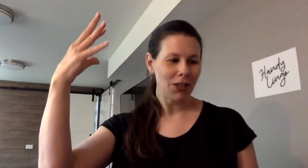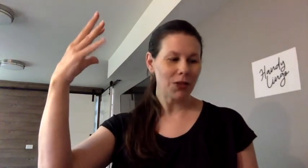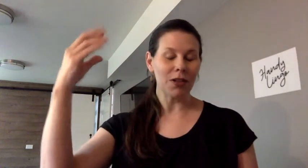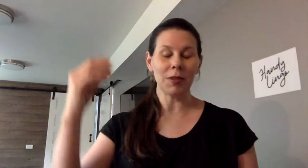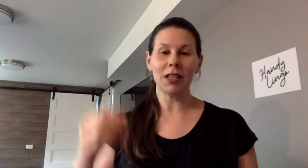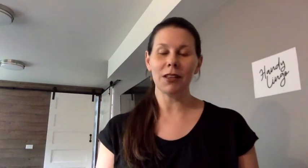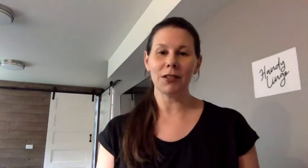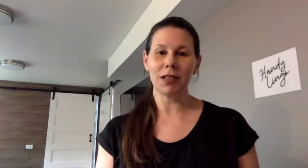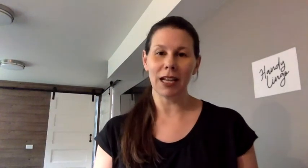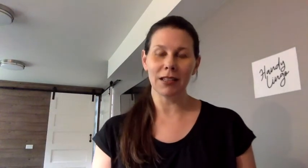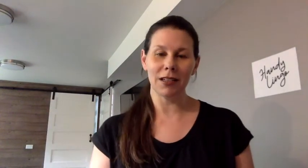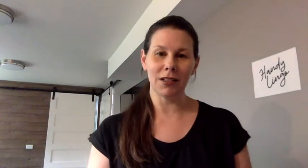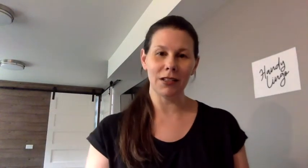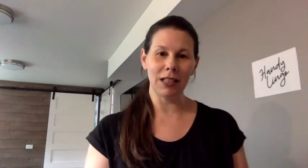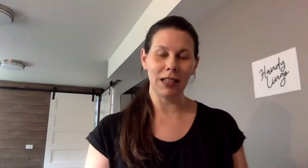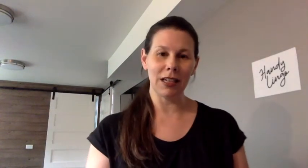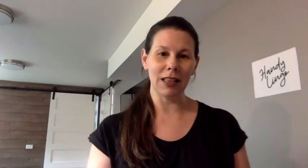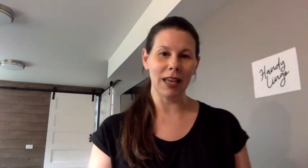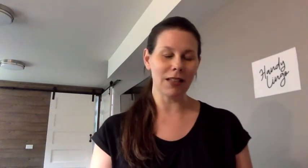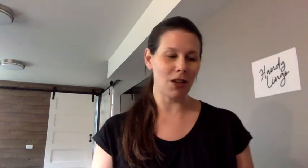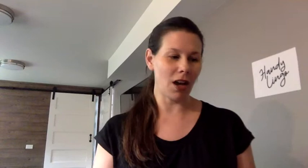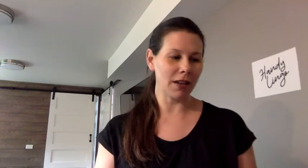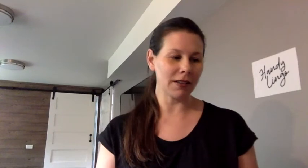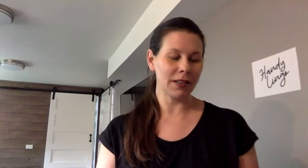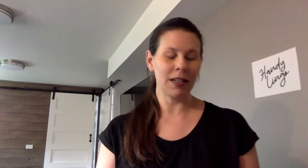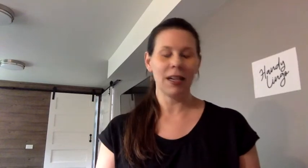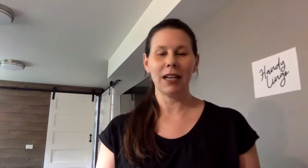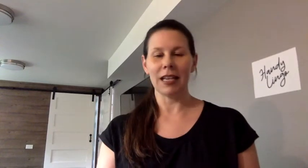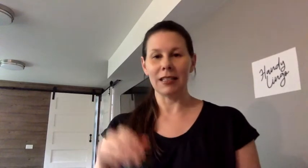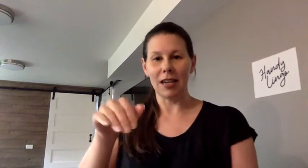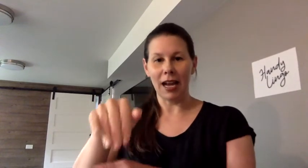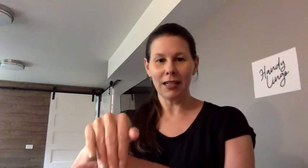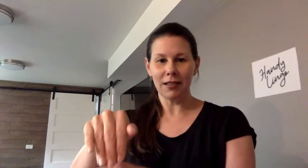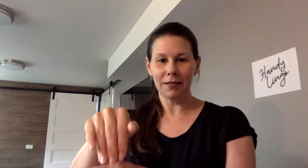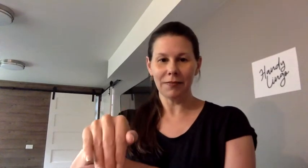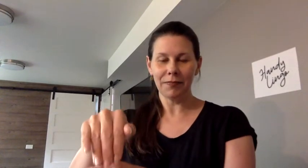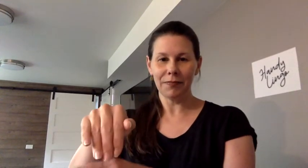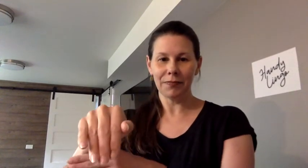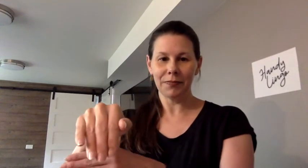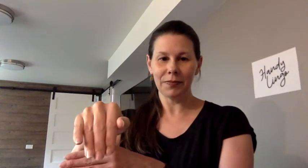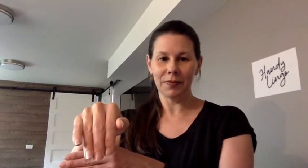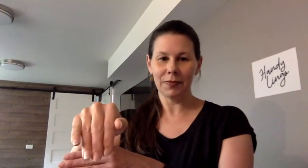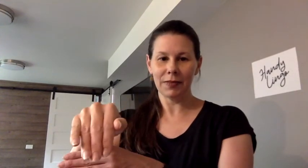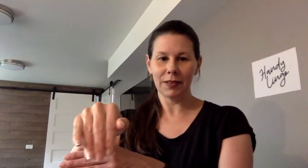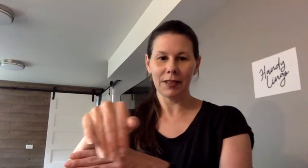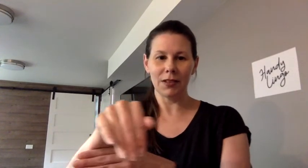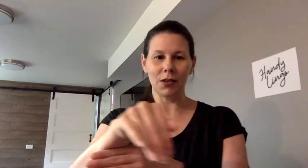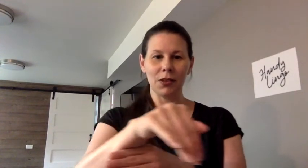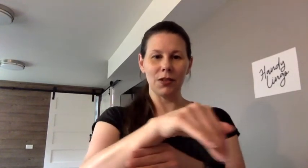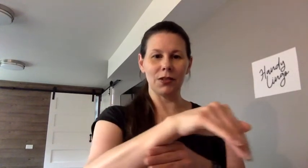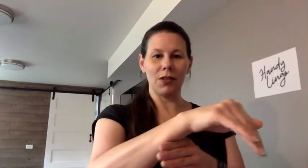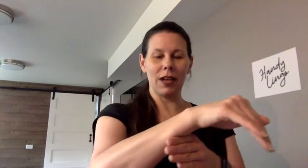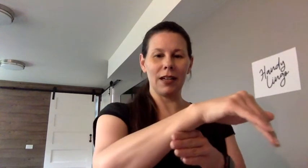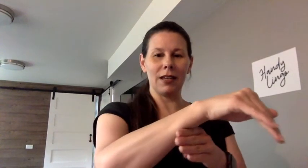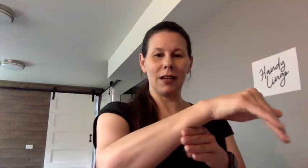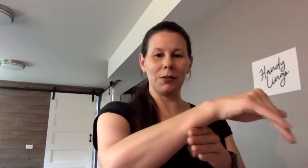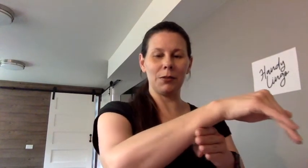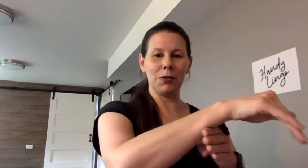some of the other signs that you'll need in that song is night. So you just go ahead. I will move my